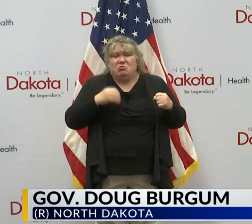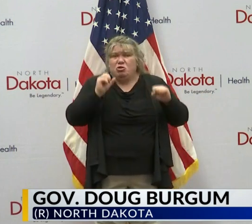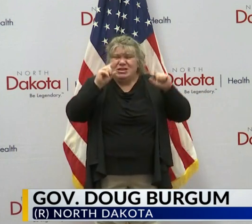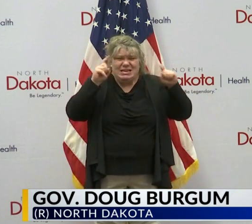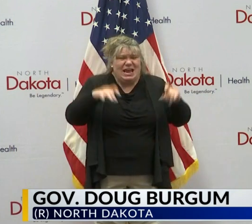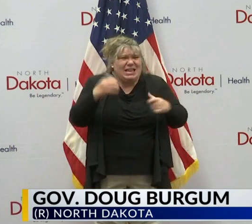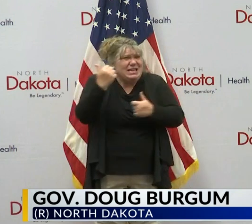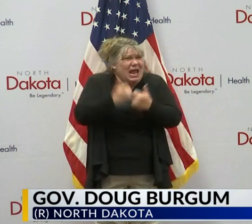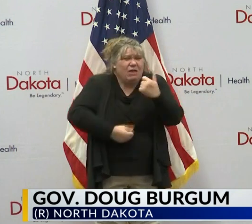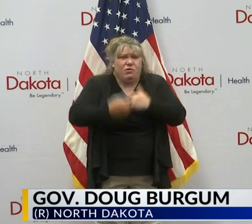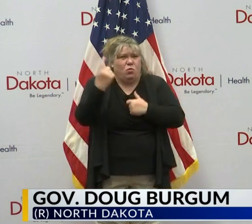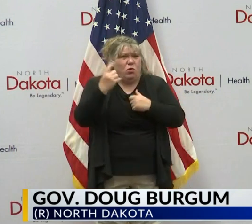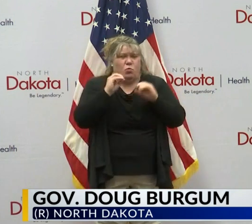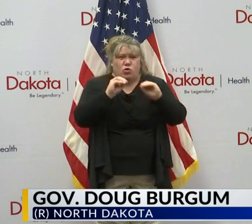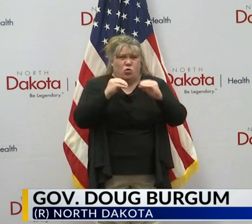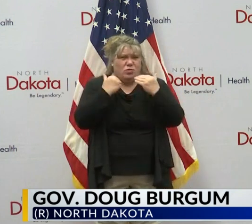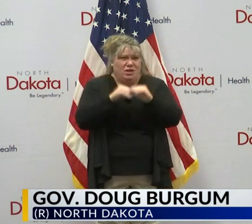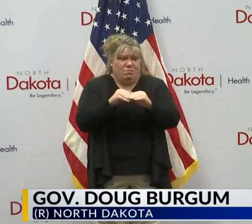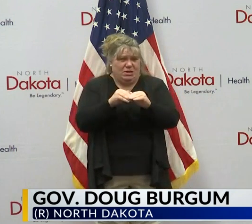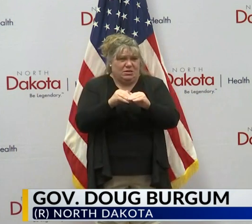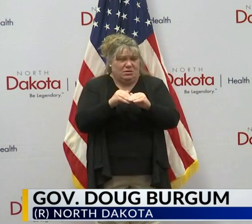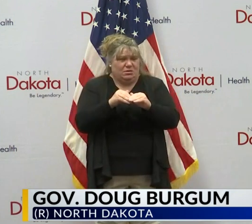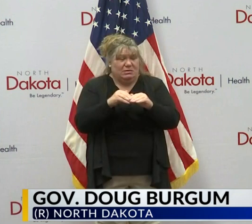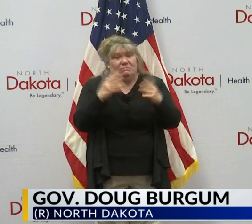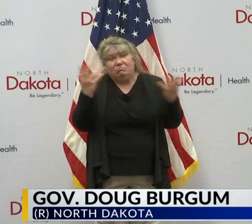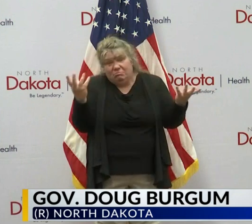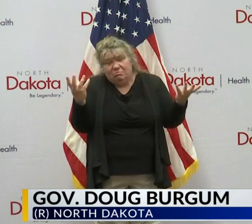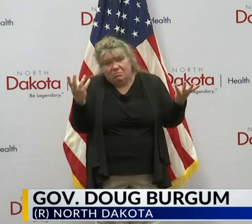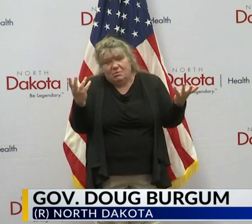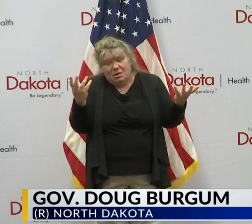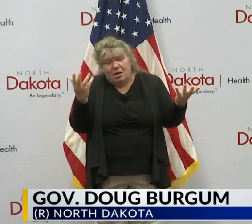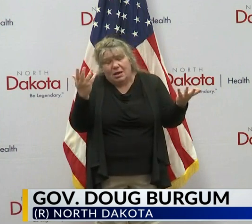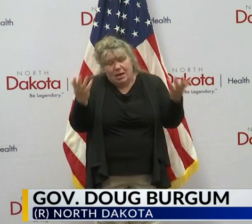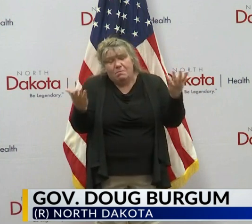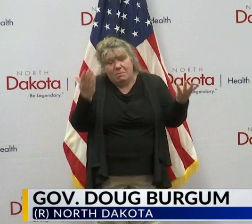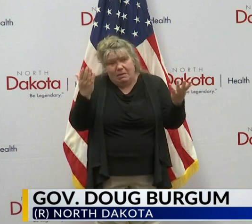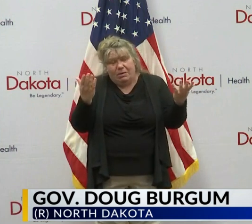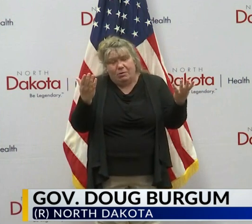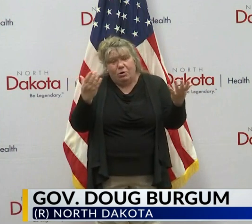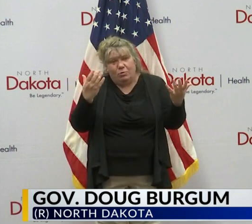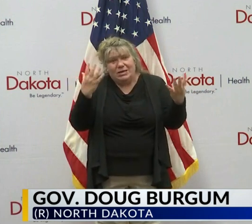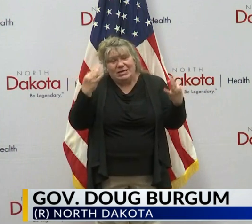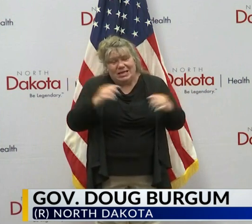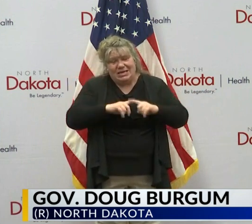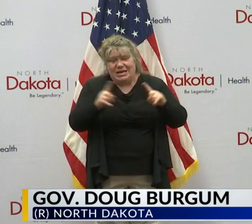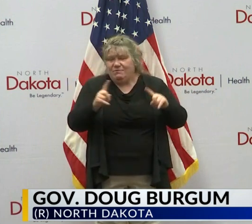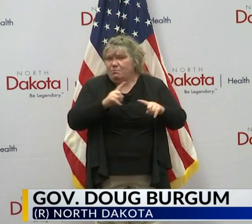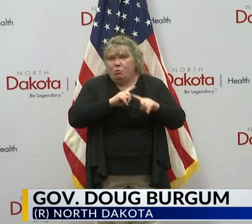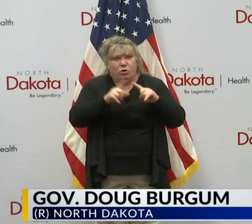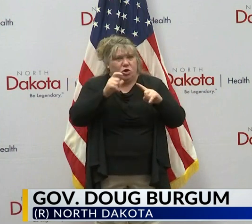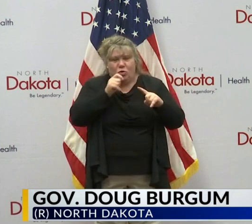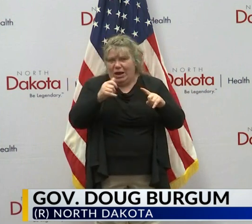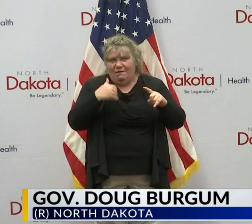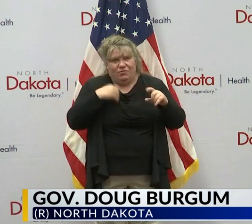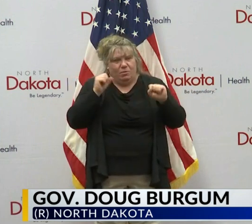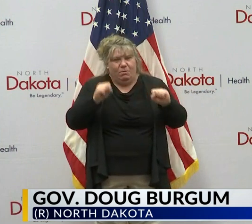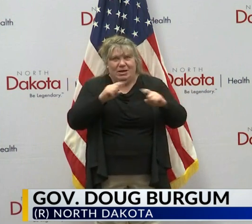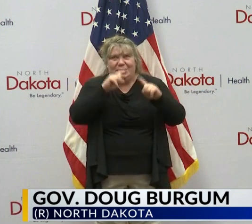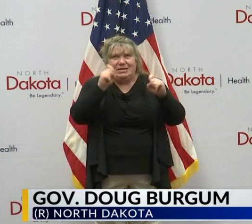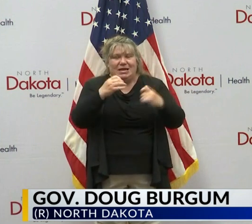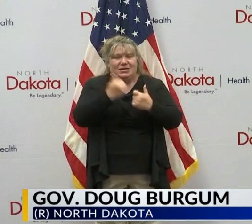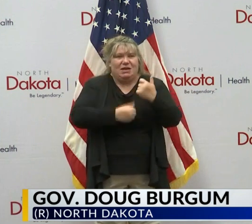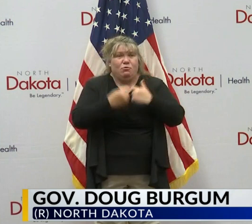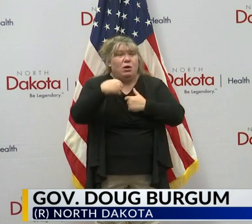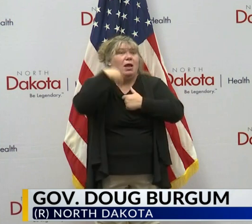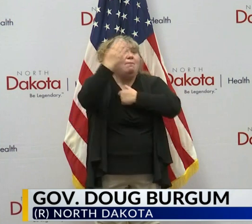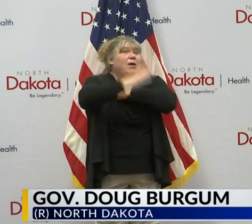for contact tracing, then you might have made a different decision. But we don't have that right now. By next fall, we should have